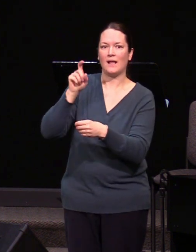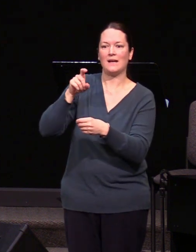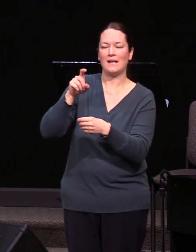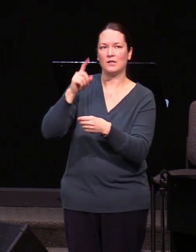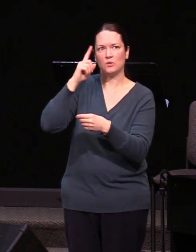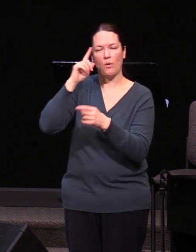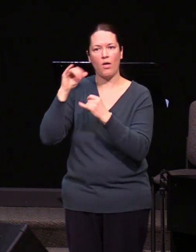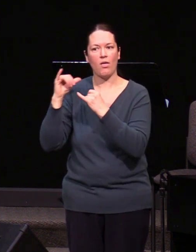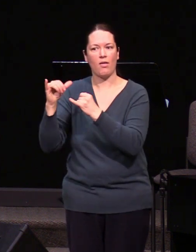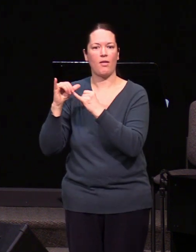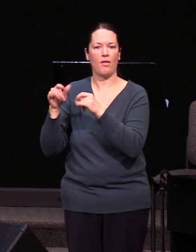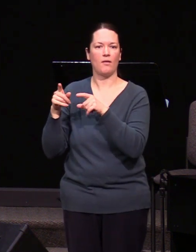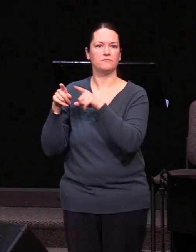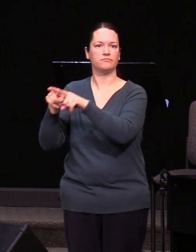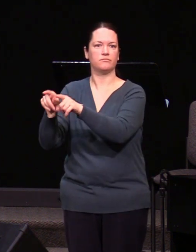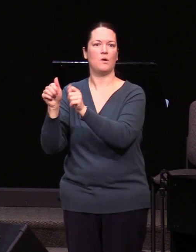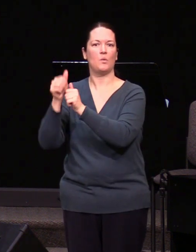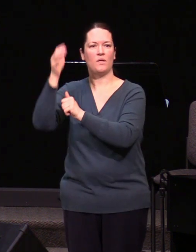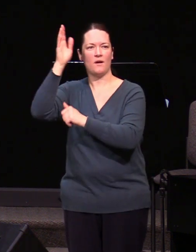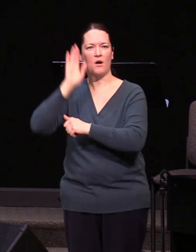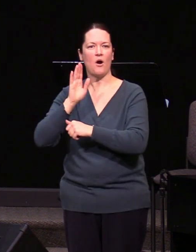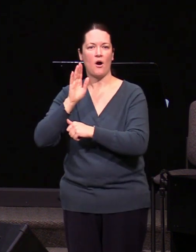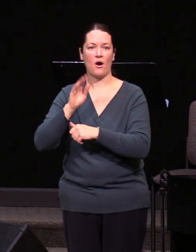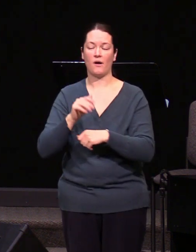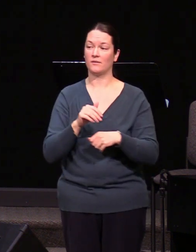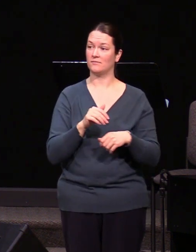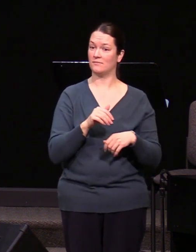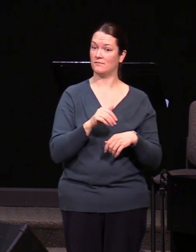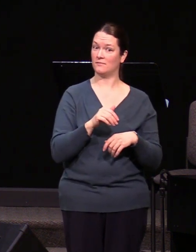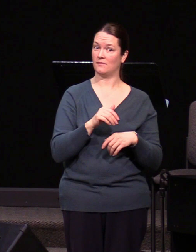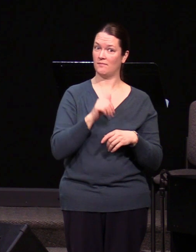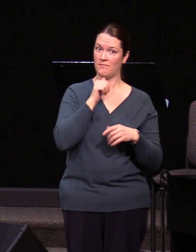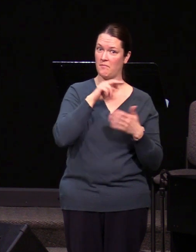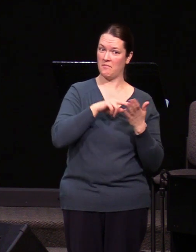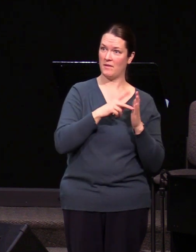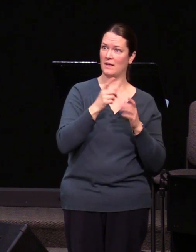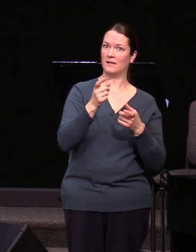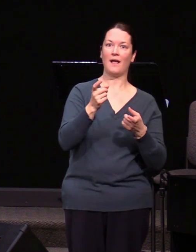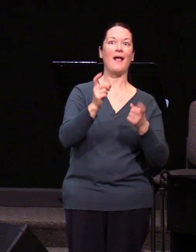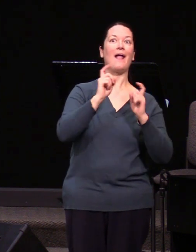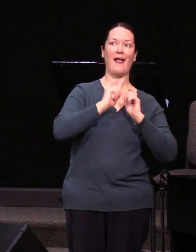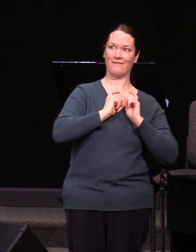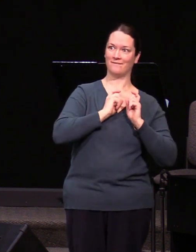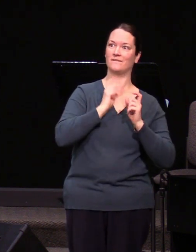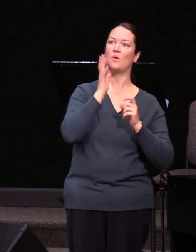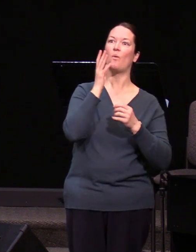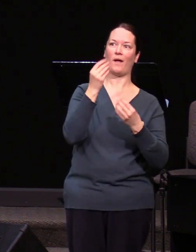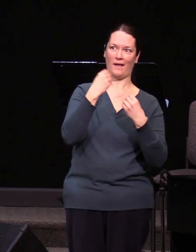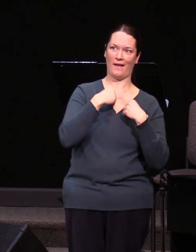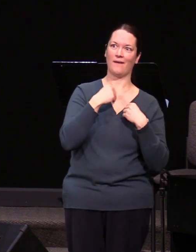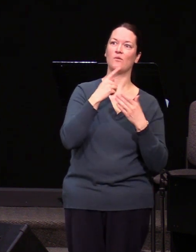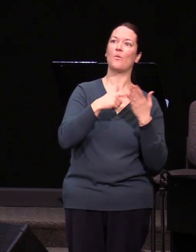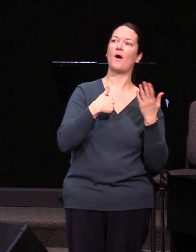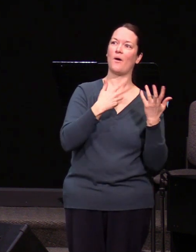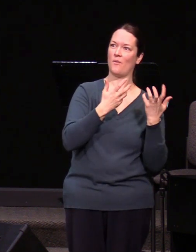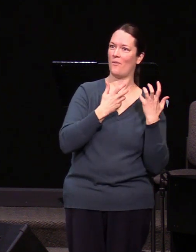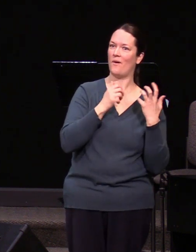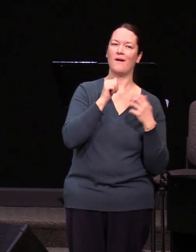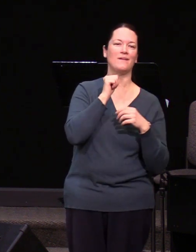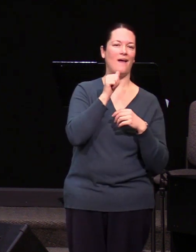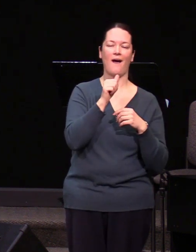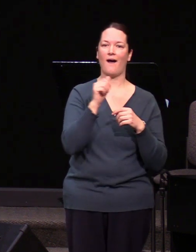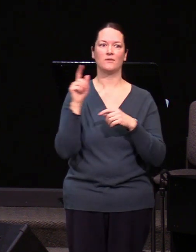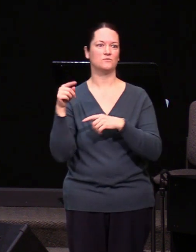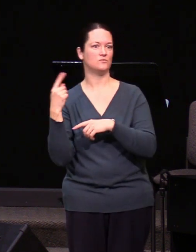align ourselves with God. Not simply that we would be given the gift or given the thing we desire, not